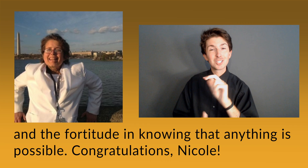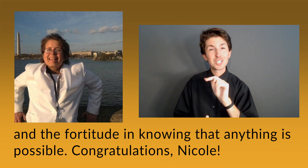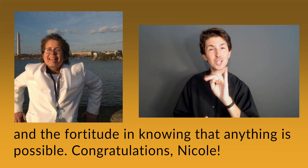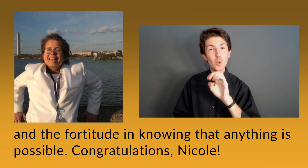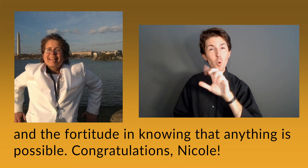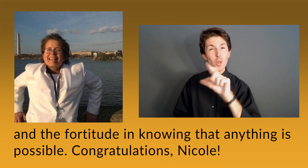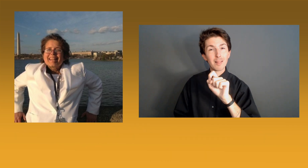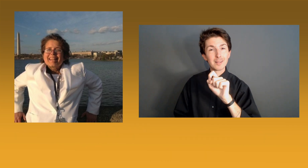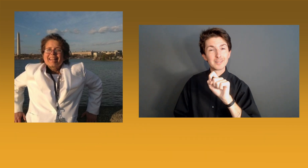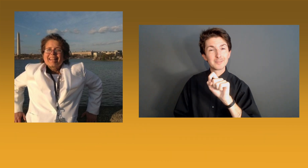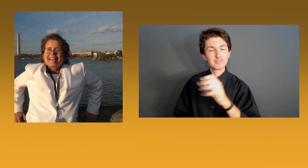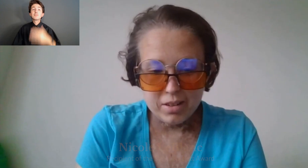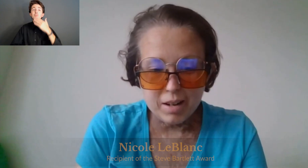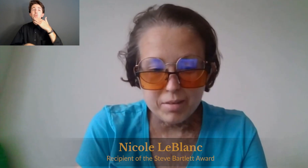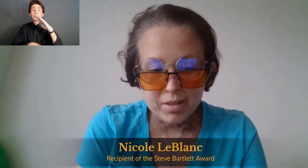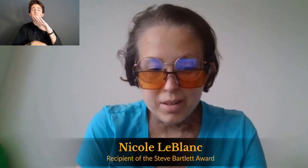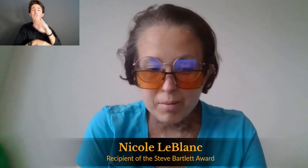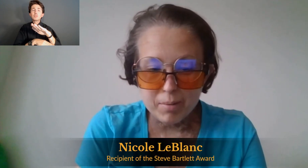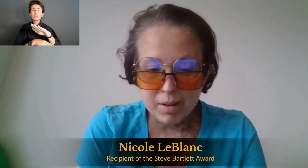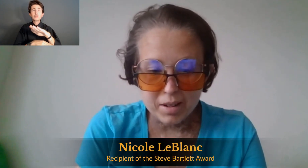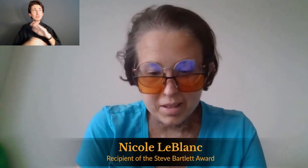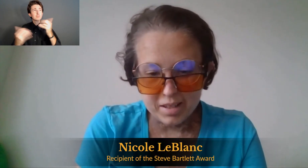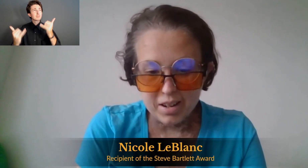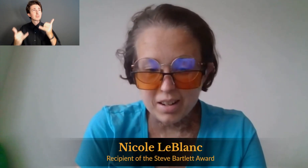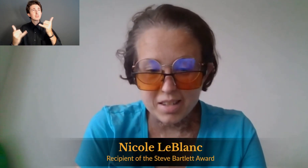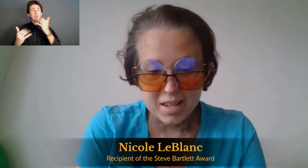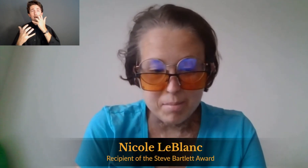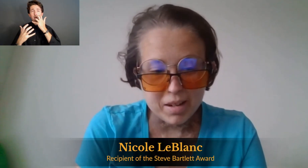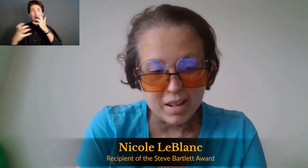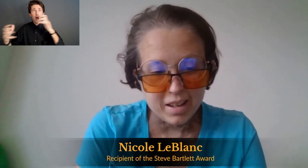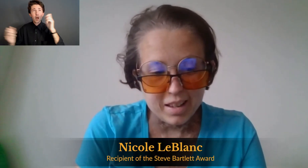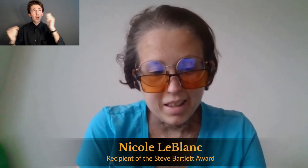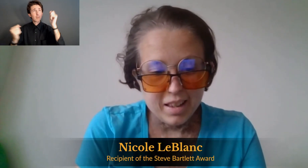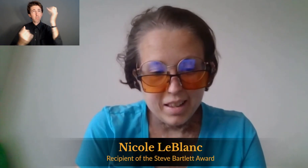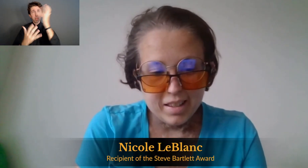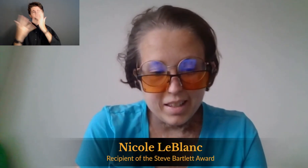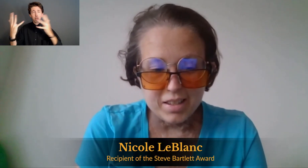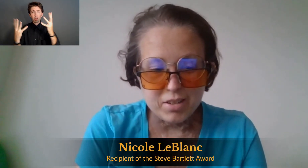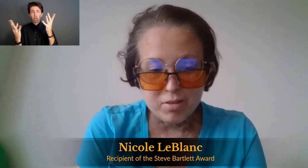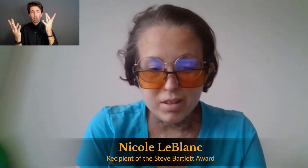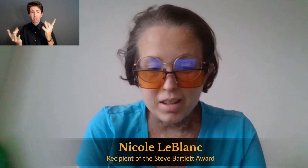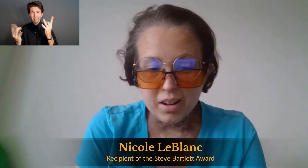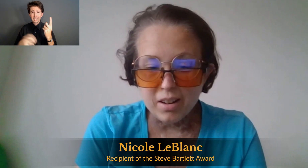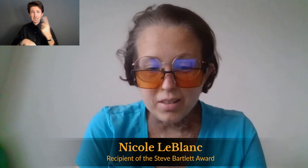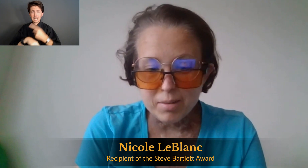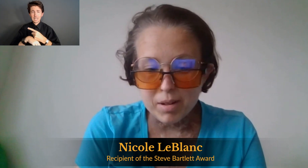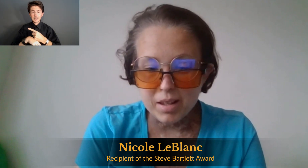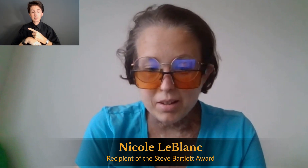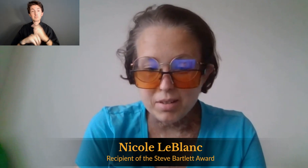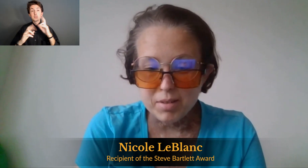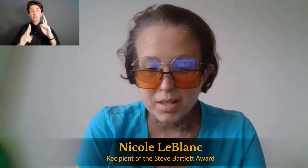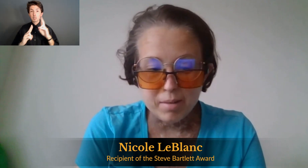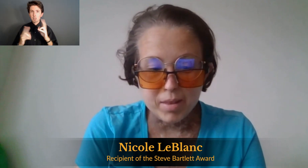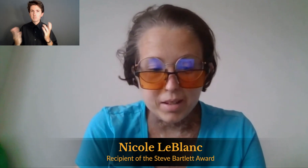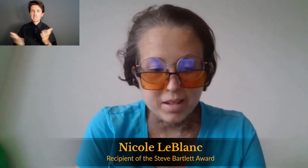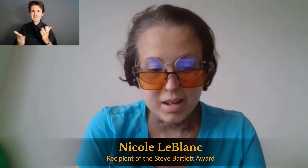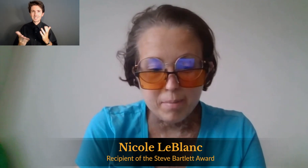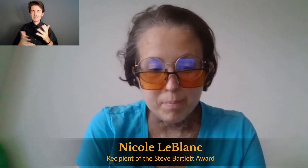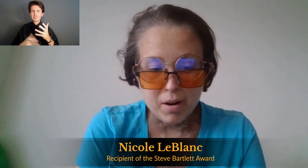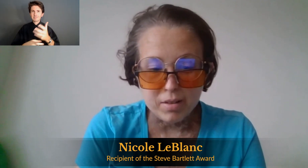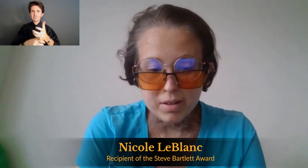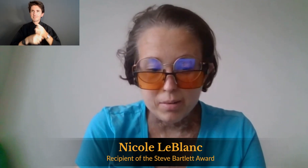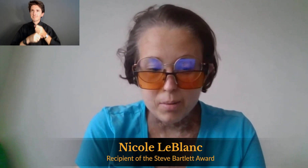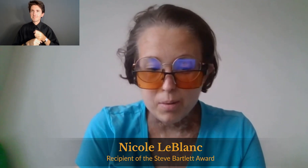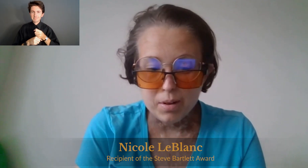Congratulations, Nicole. Good afternoon, everyone, on this hot and steamy day. It is truly an honor to be here to receive the